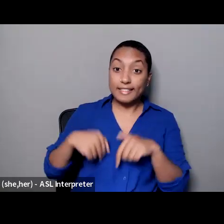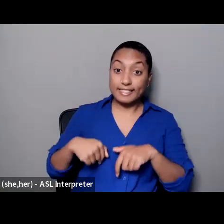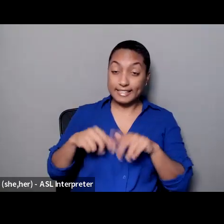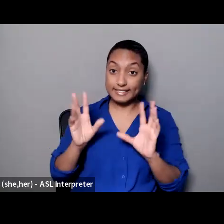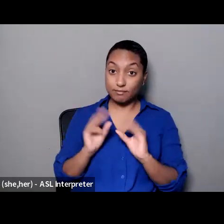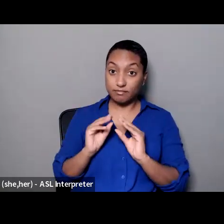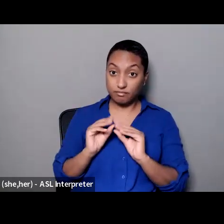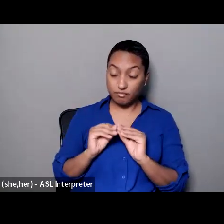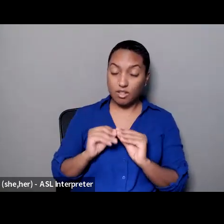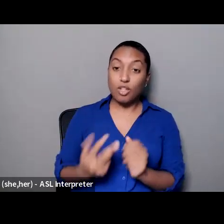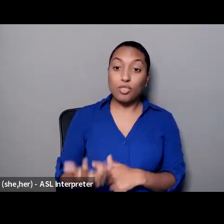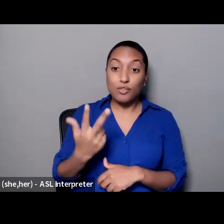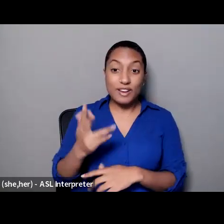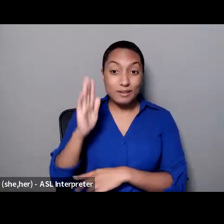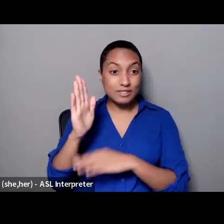us.